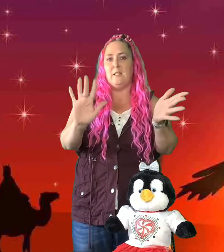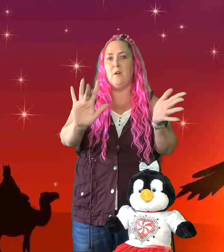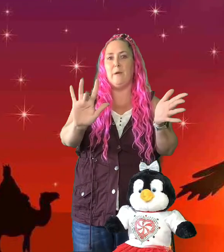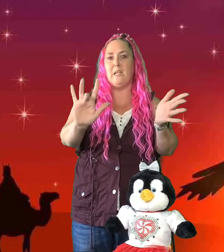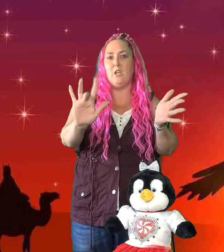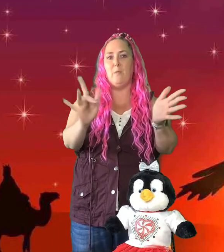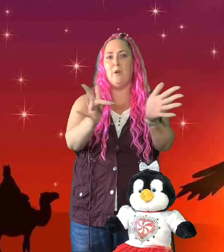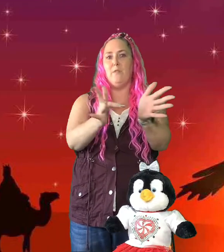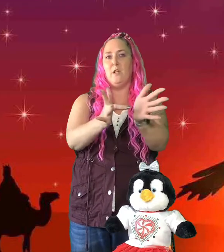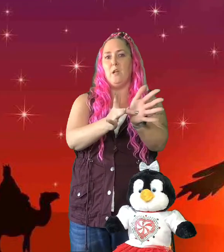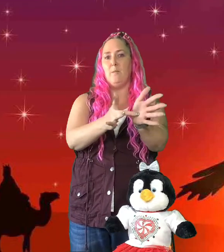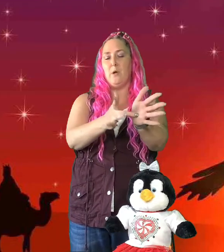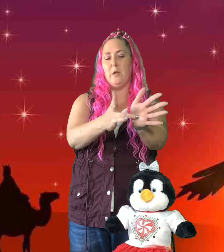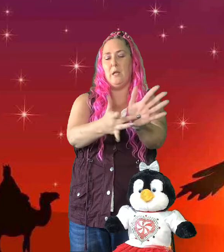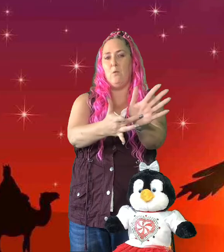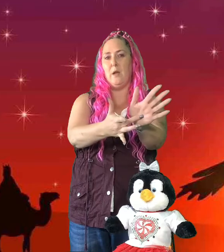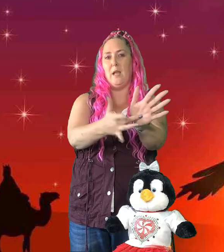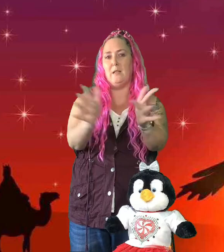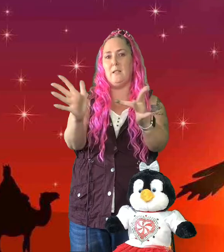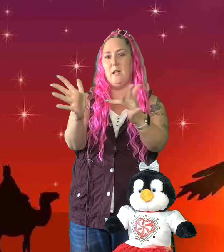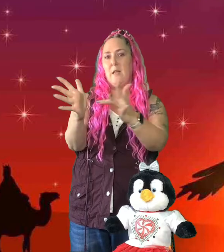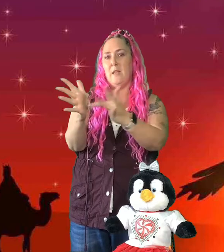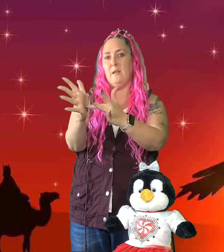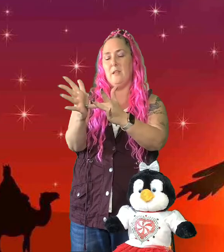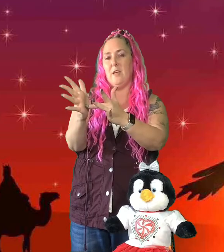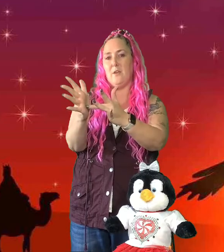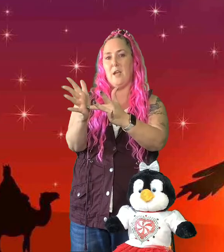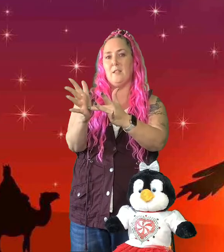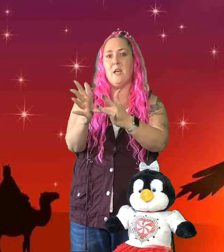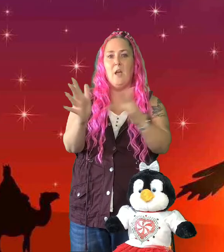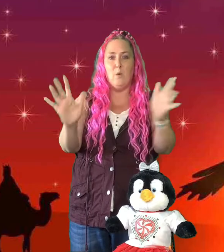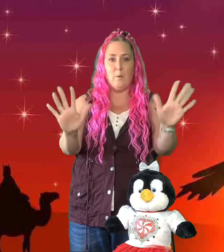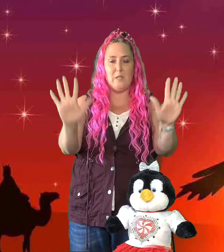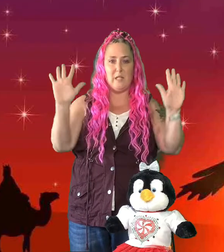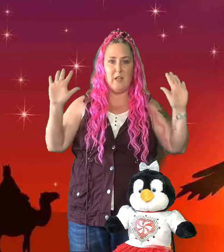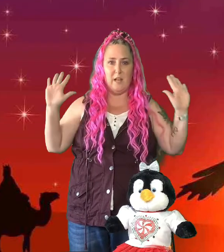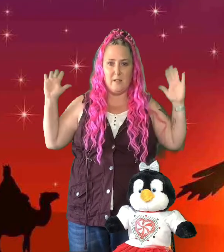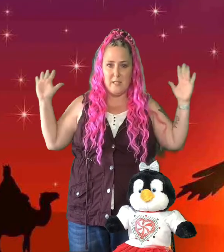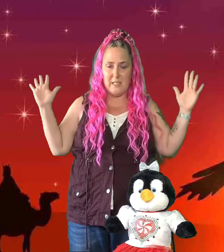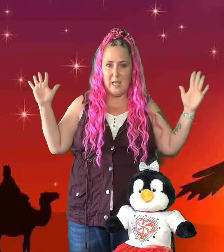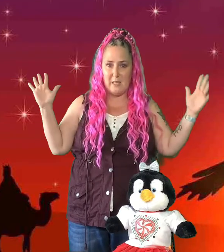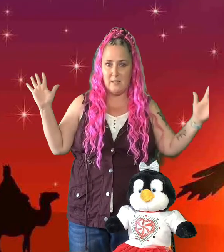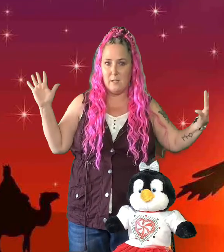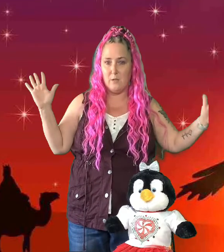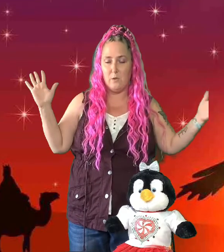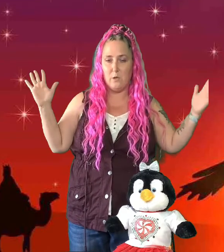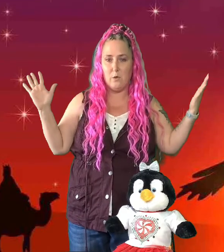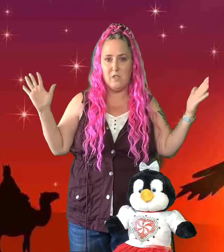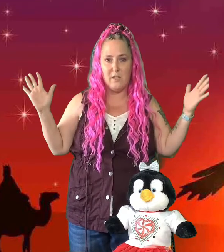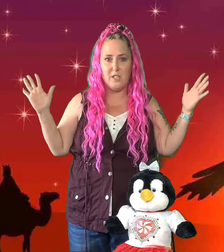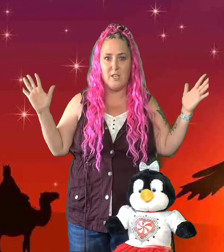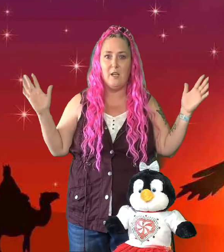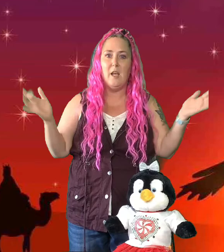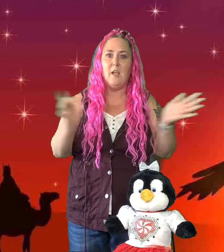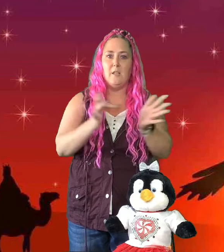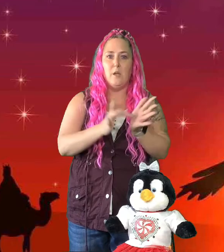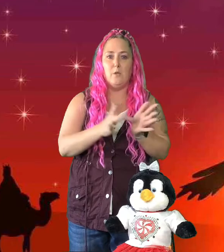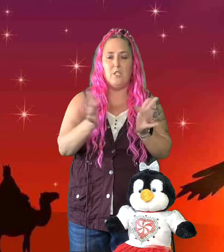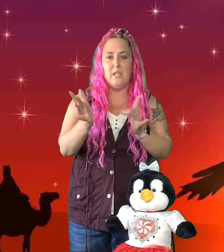by taking your middle finger and poking it in one hand and then the other hand, representing the nails in his hands during the crucifixion. So